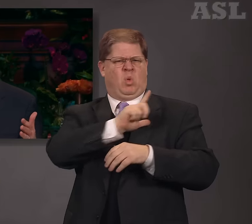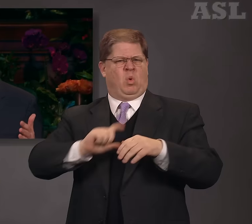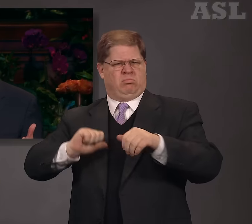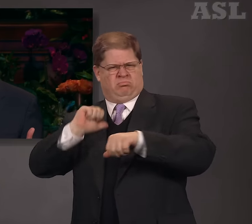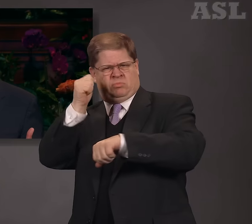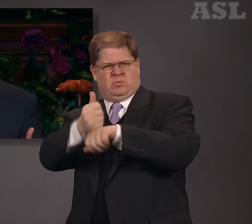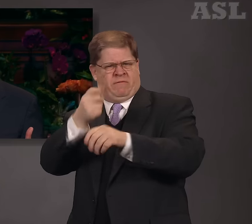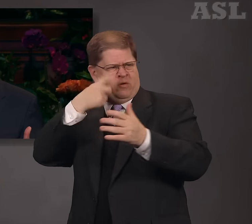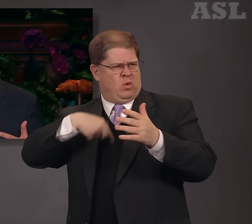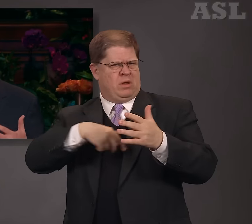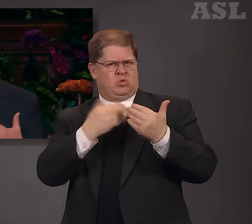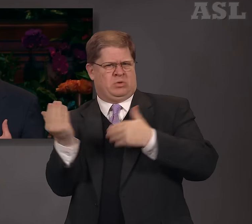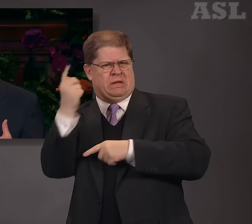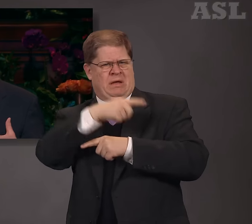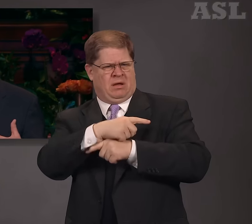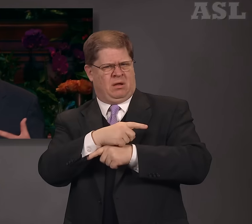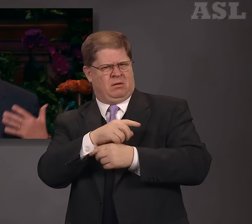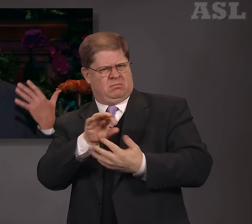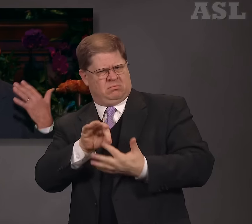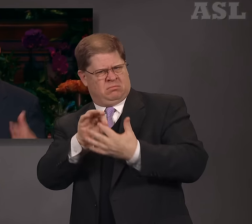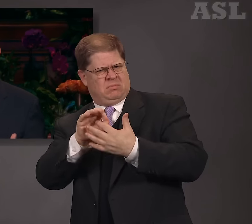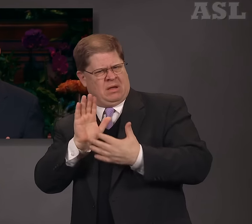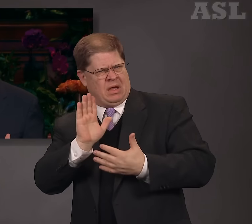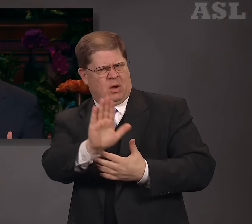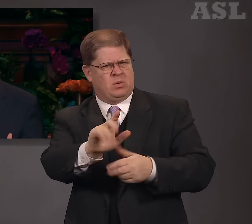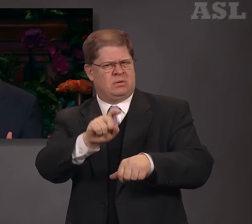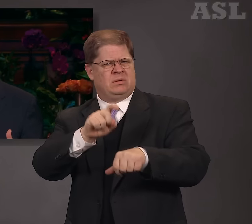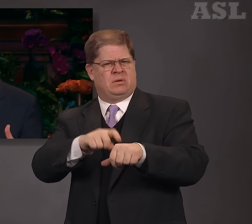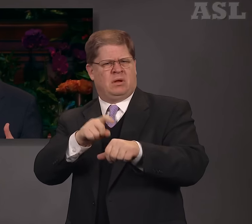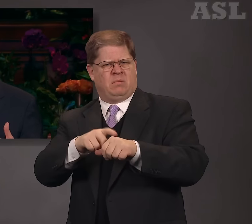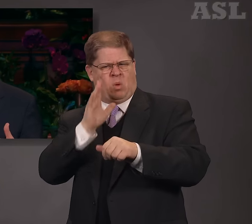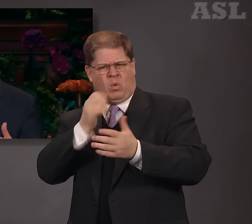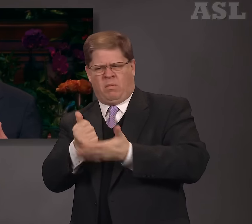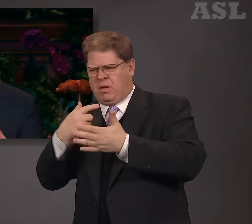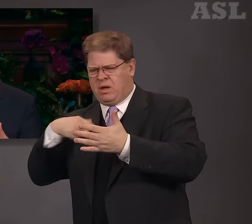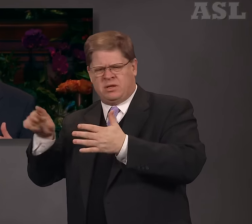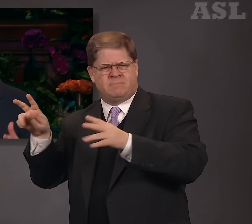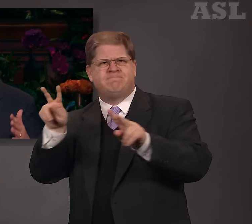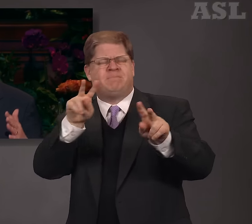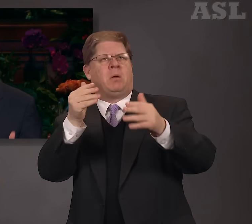the Lord provided us today, especially for our time,